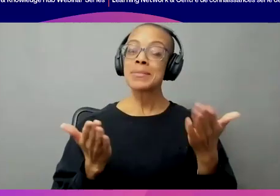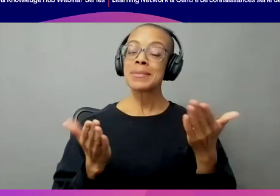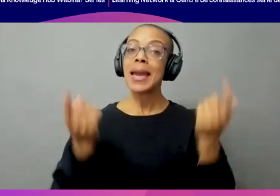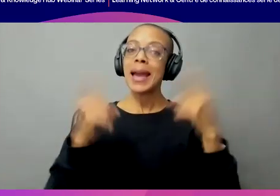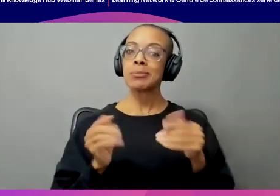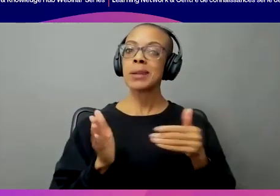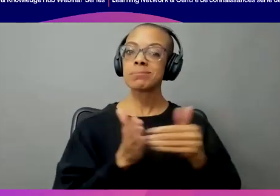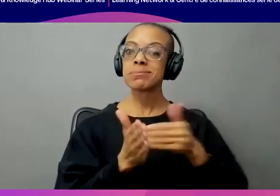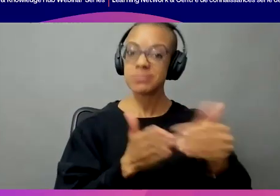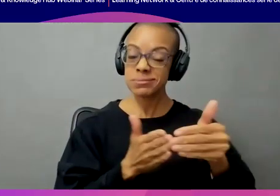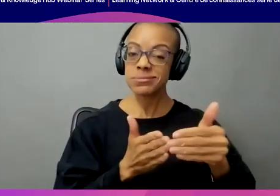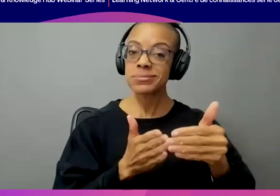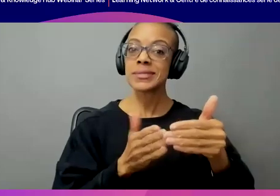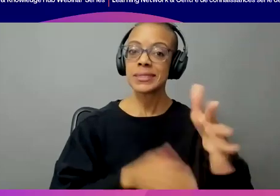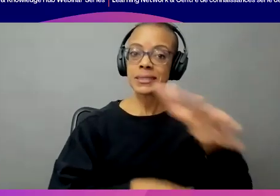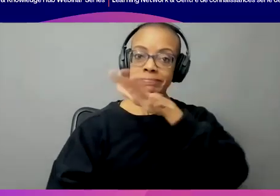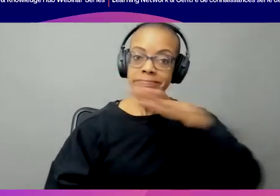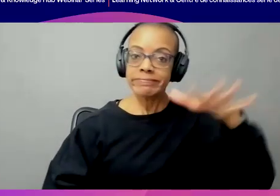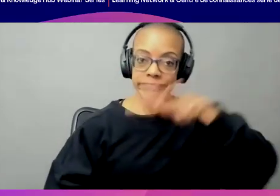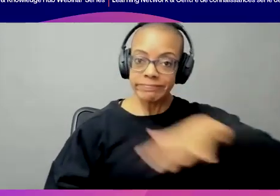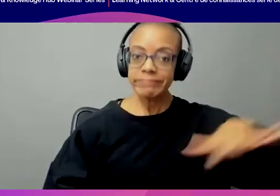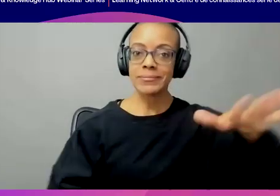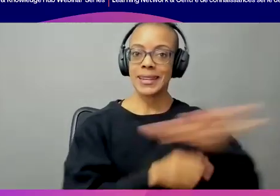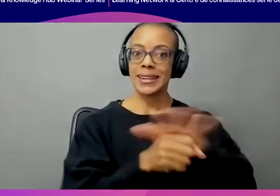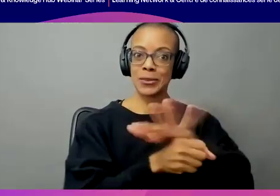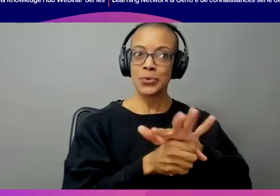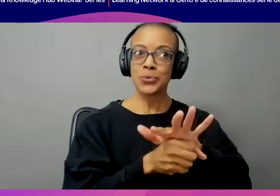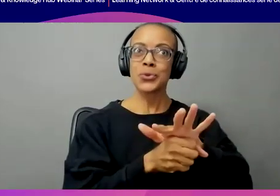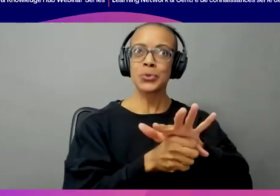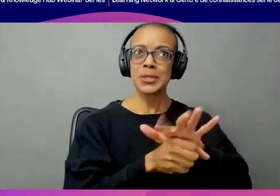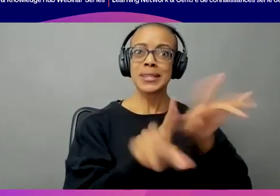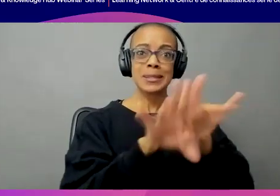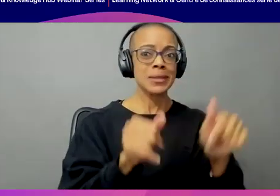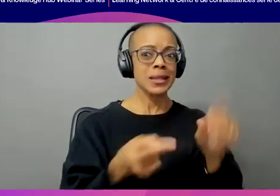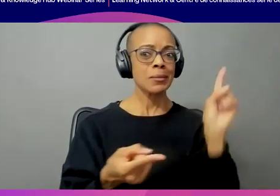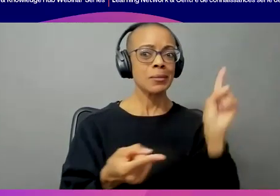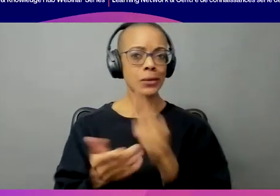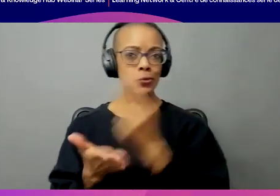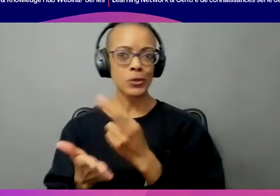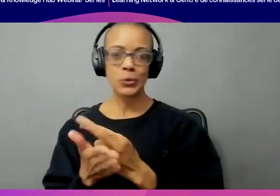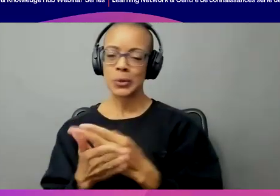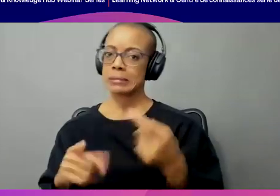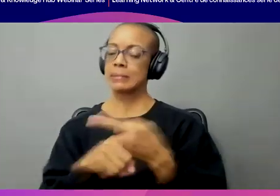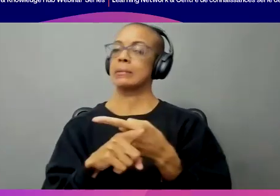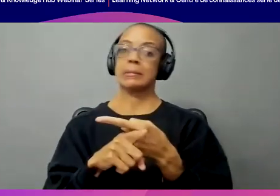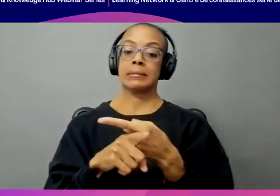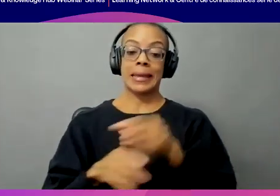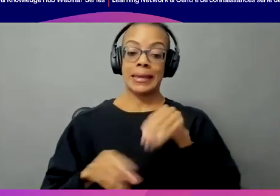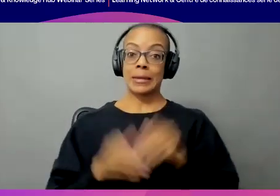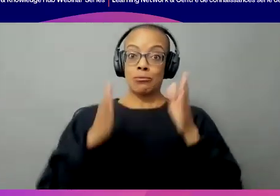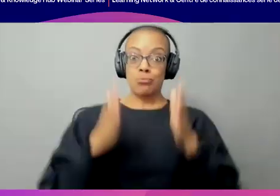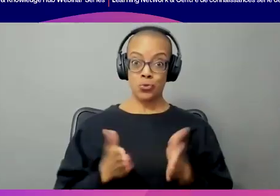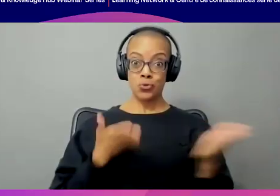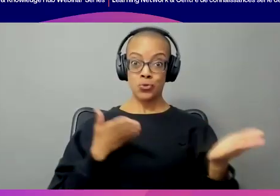which simultaneously has less resources. And in-person services are, as I